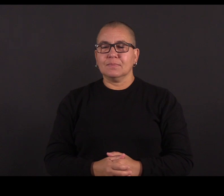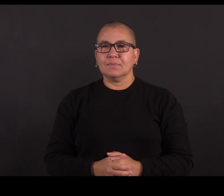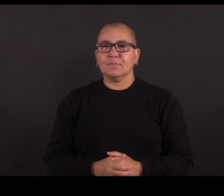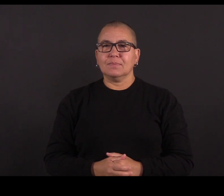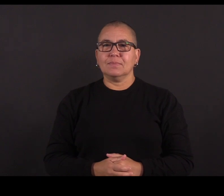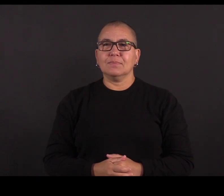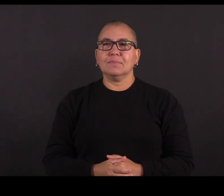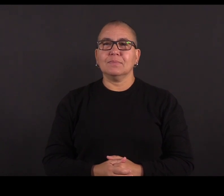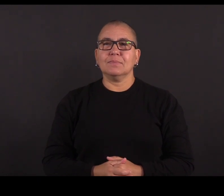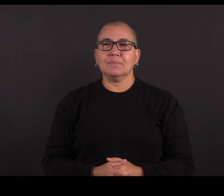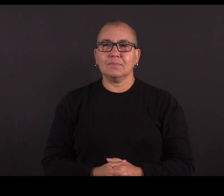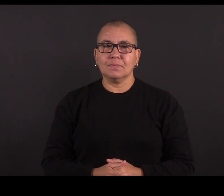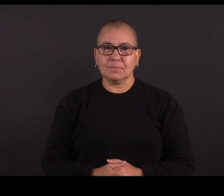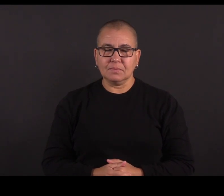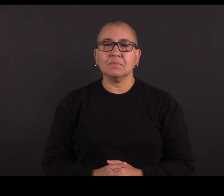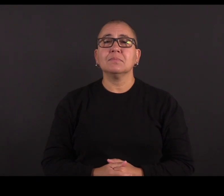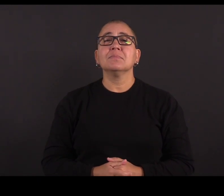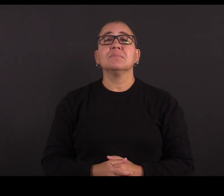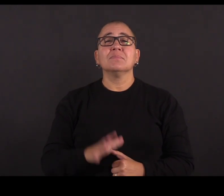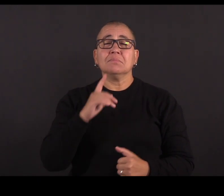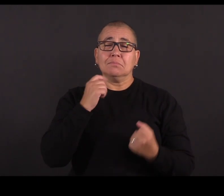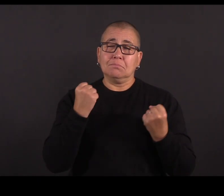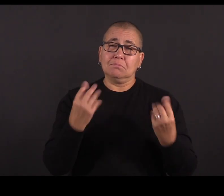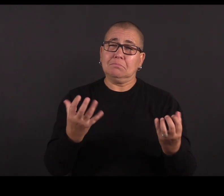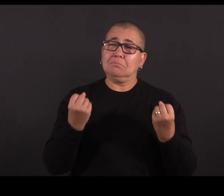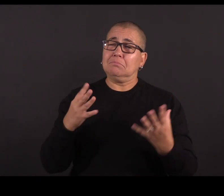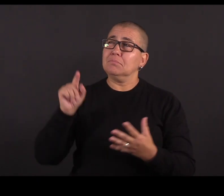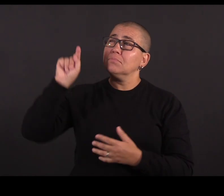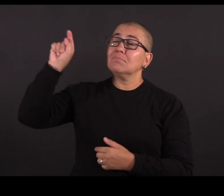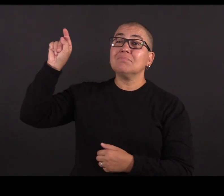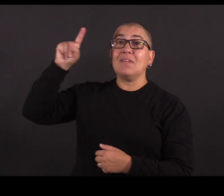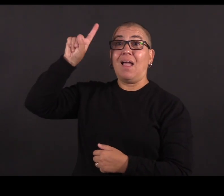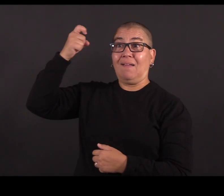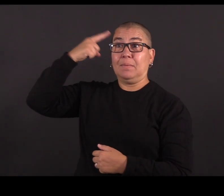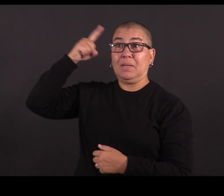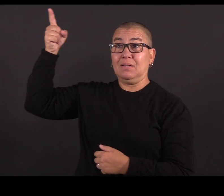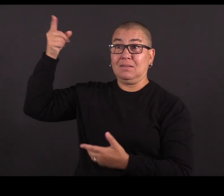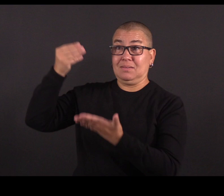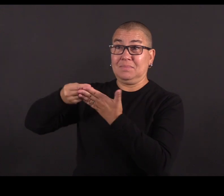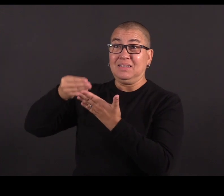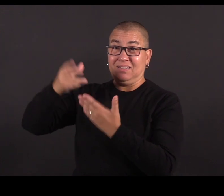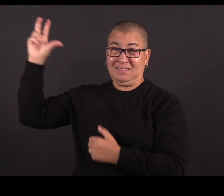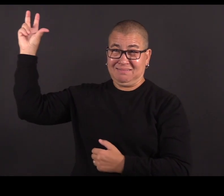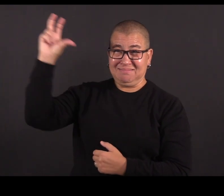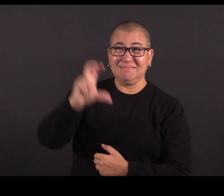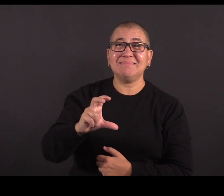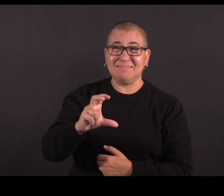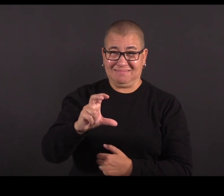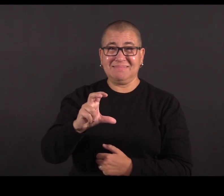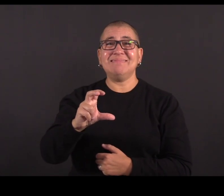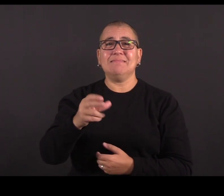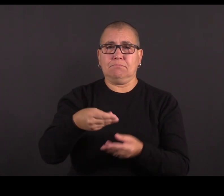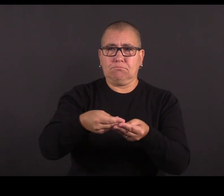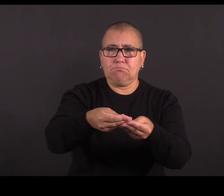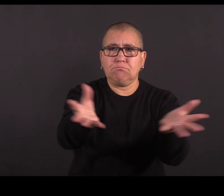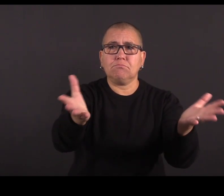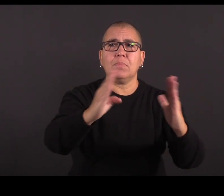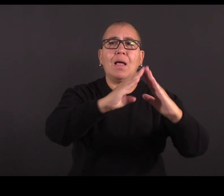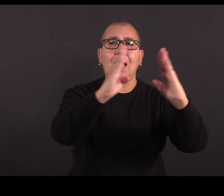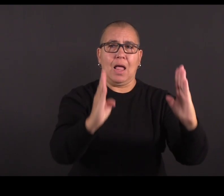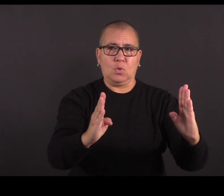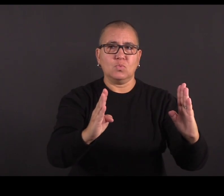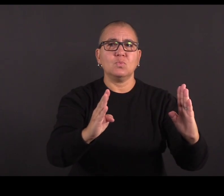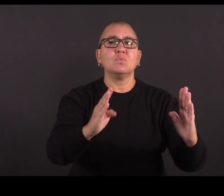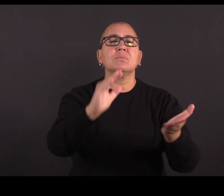There are many government sources for capital funding to develop affordable housing. The most common is through the use of tax